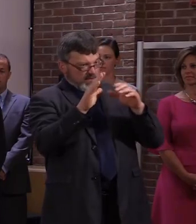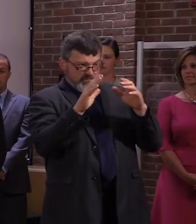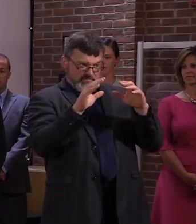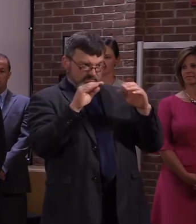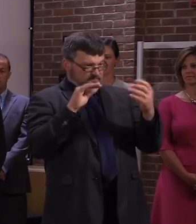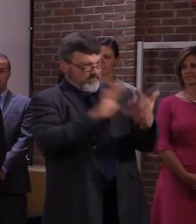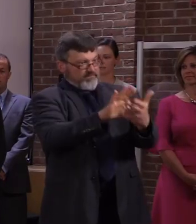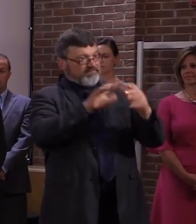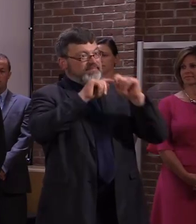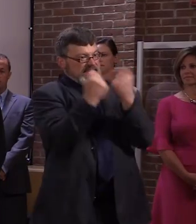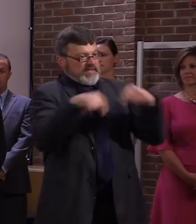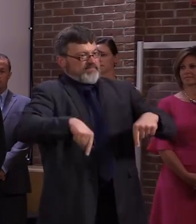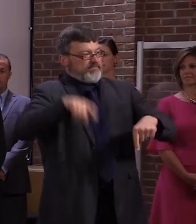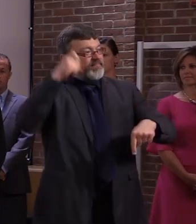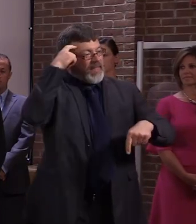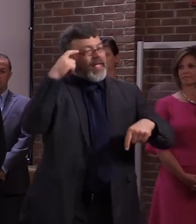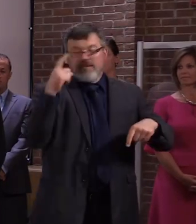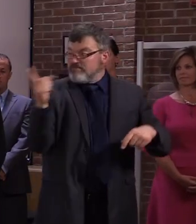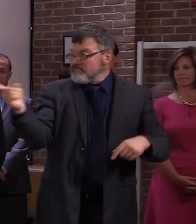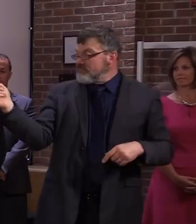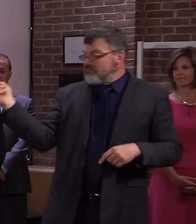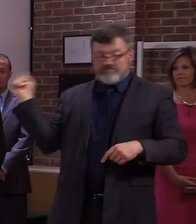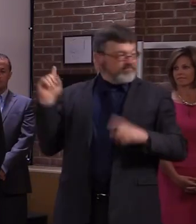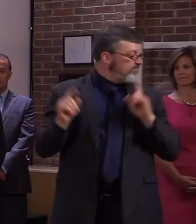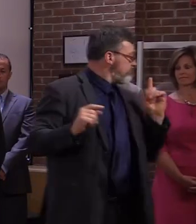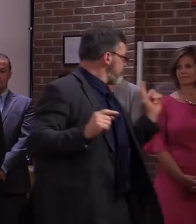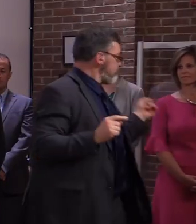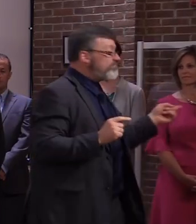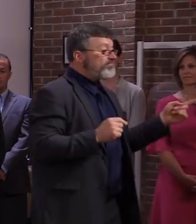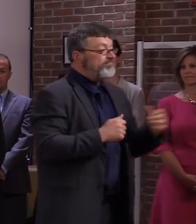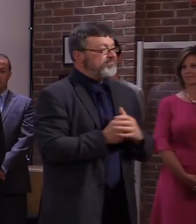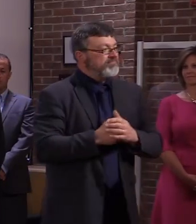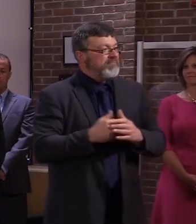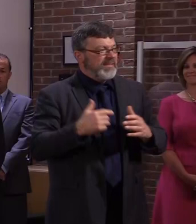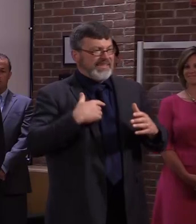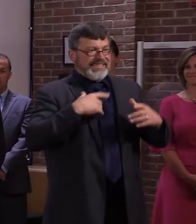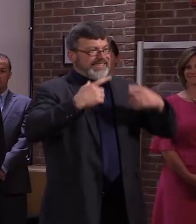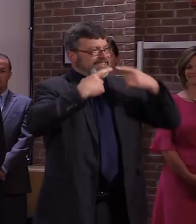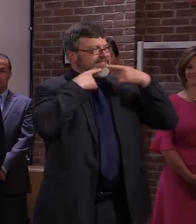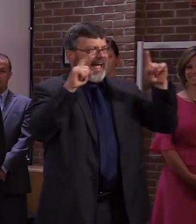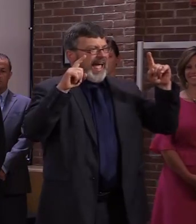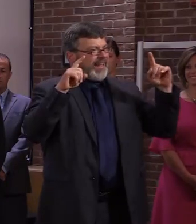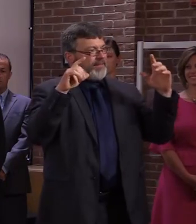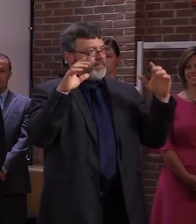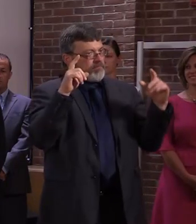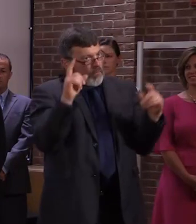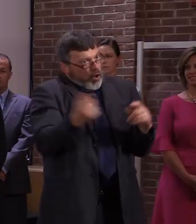team. None of our success would have been possible without them.